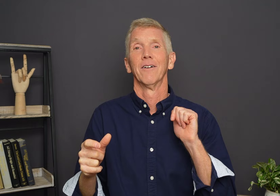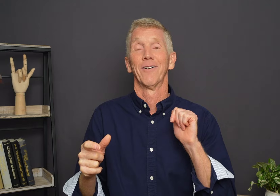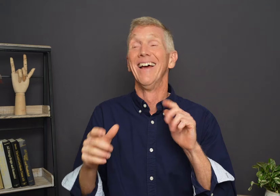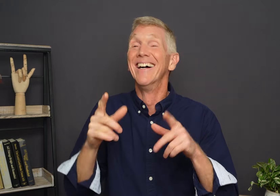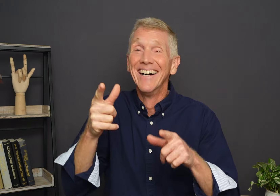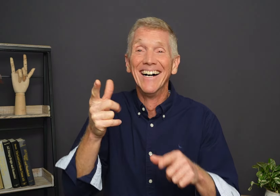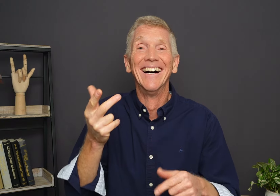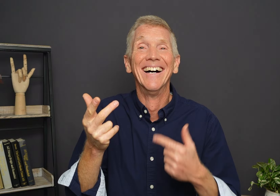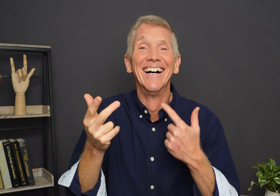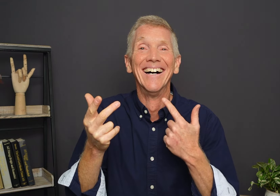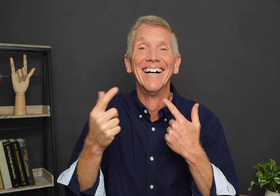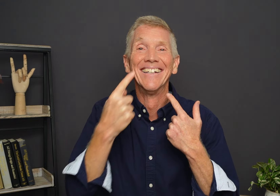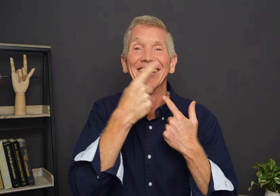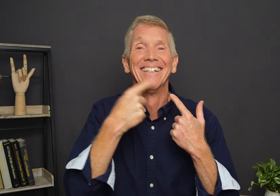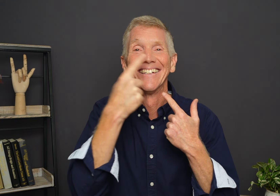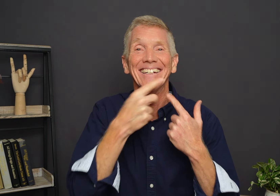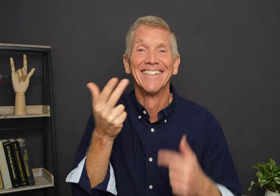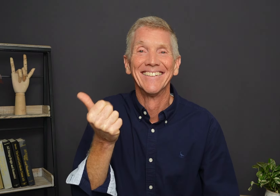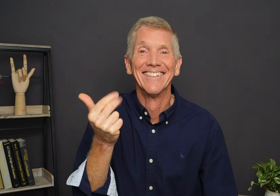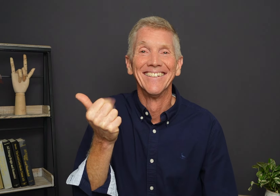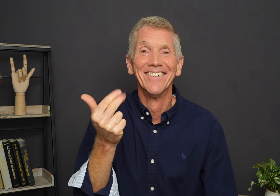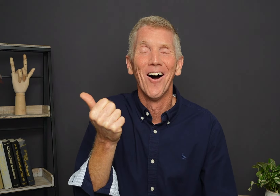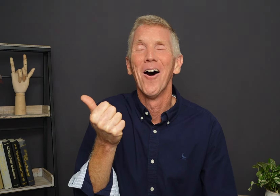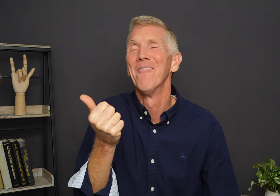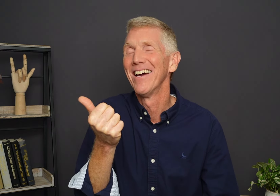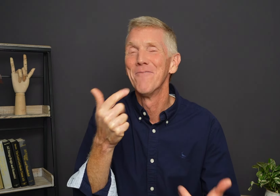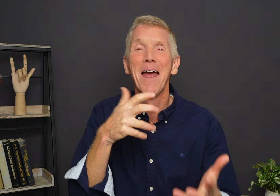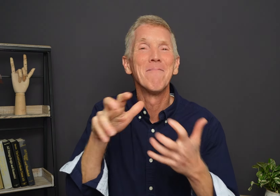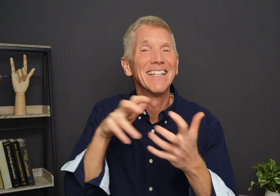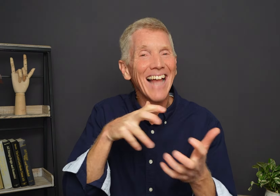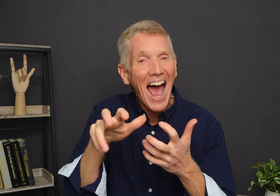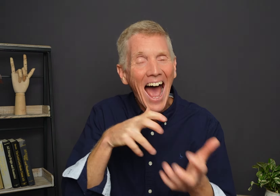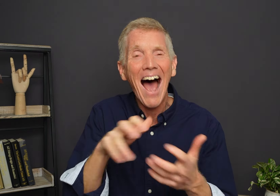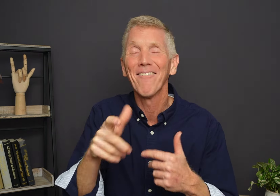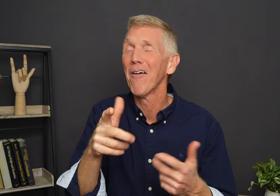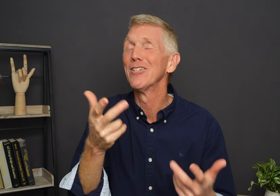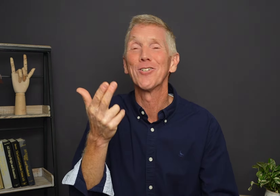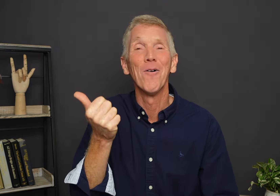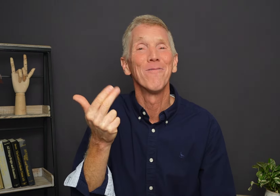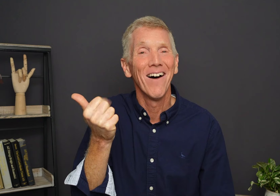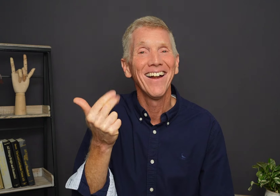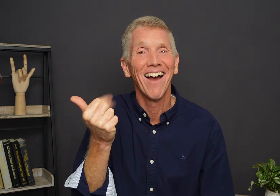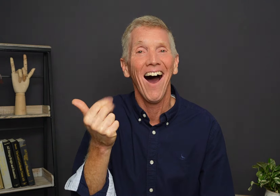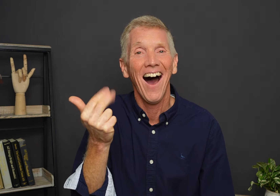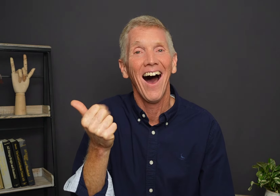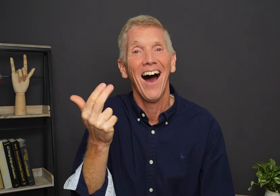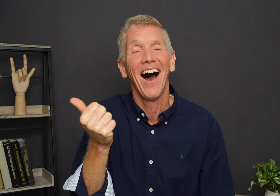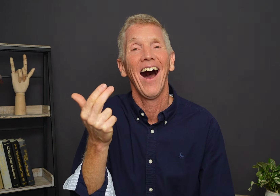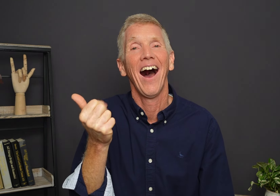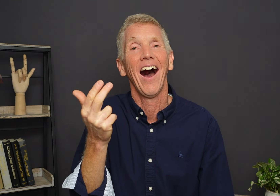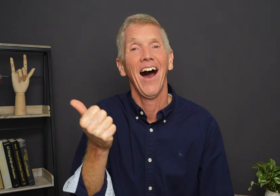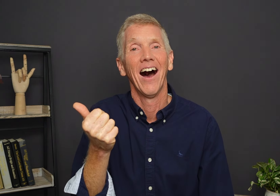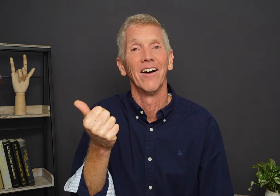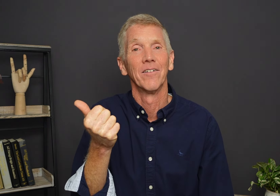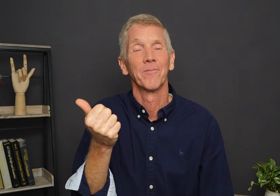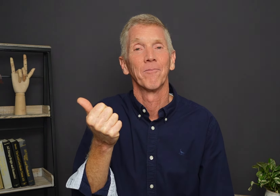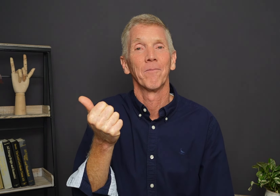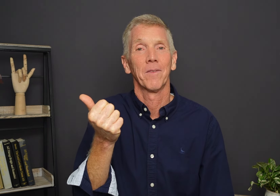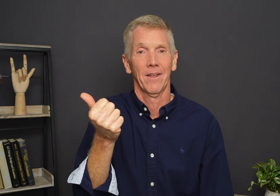okay? See this? Oh my, you made me laugh. That was so funny. Ha, ha, ha, ha, ha. Got